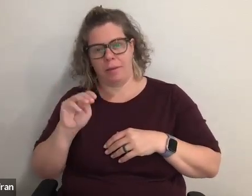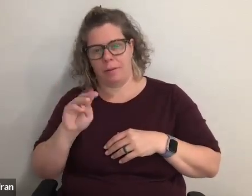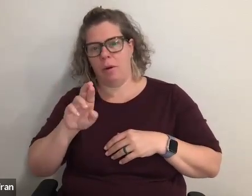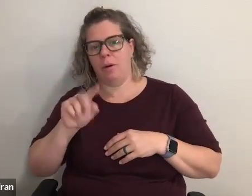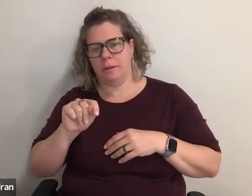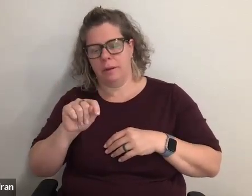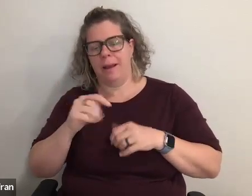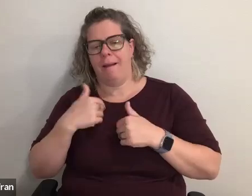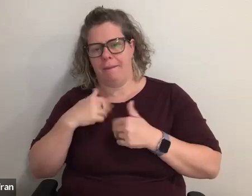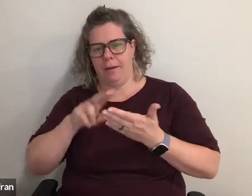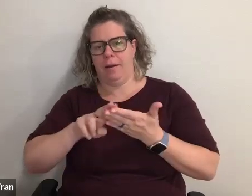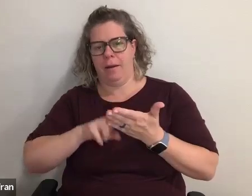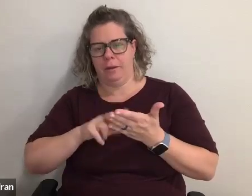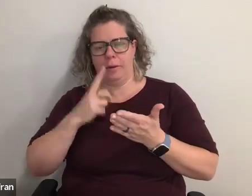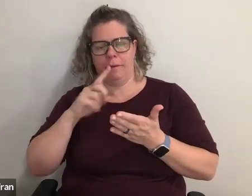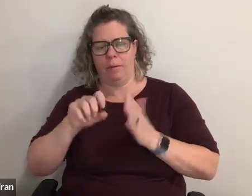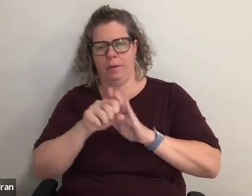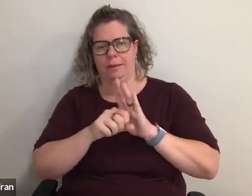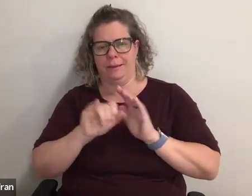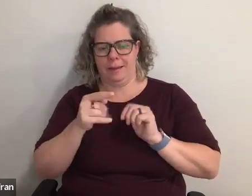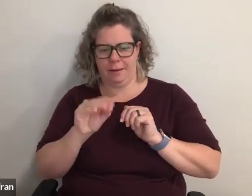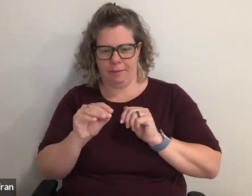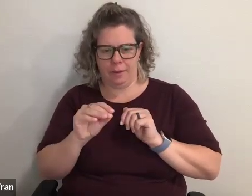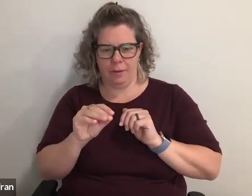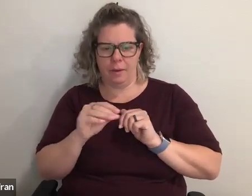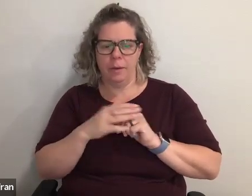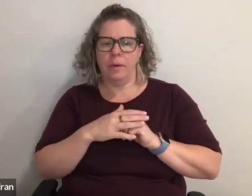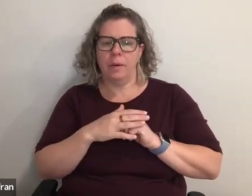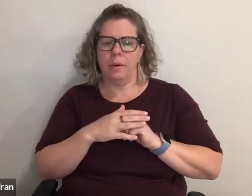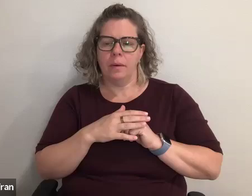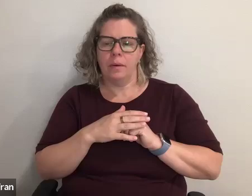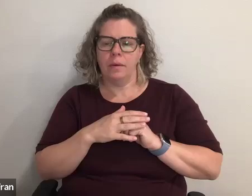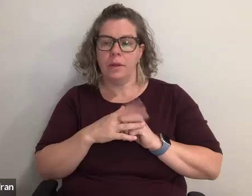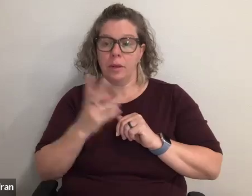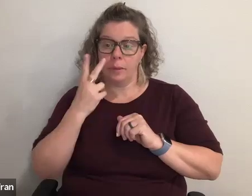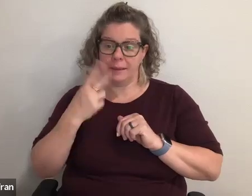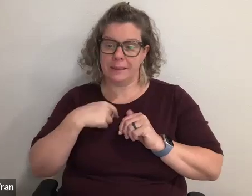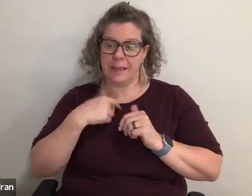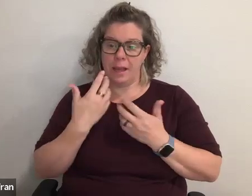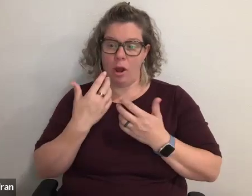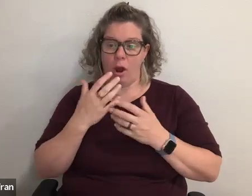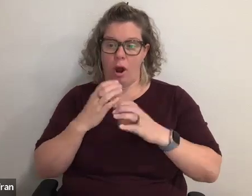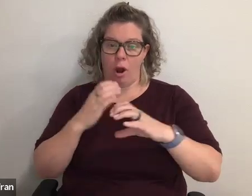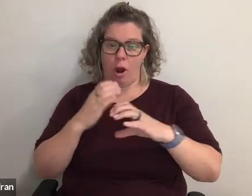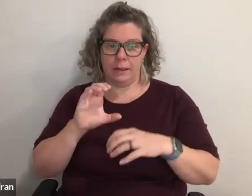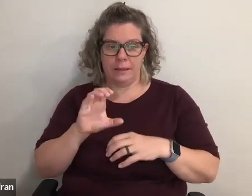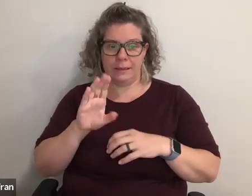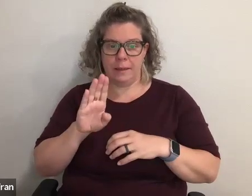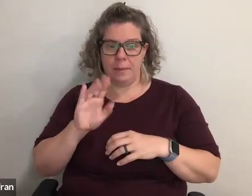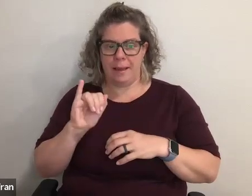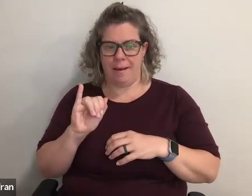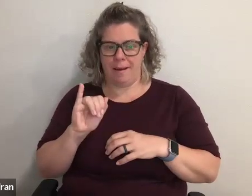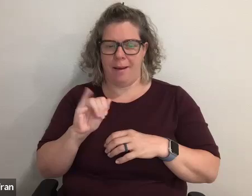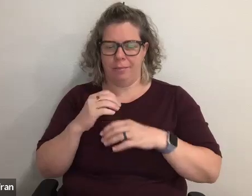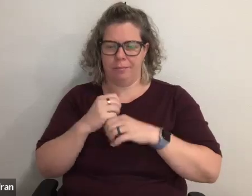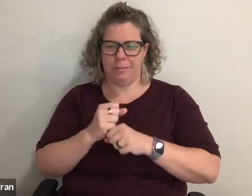team contractor in the state of Idaho that Sarah was mentioning. You'll see our vehicles running around with CBI on the side of them.